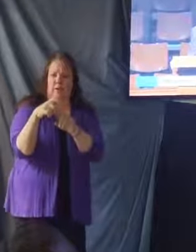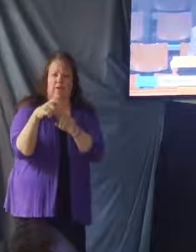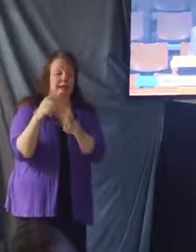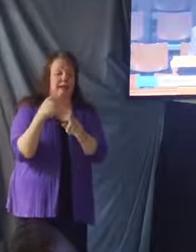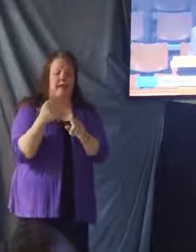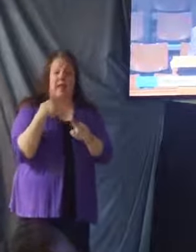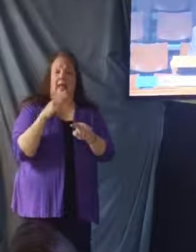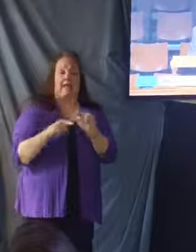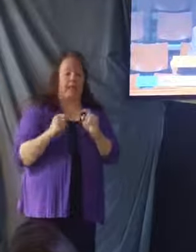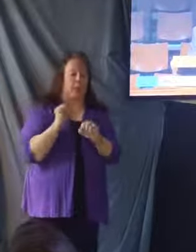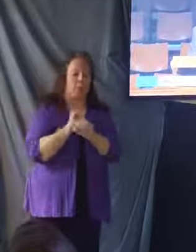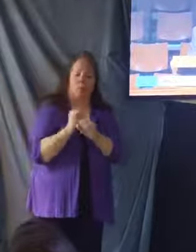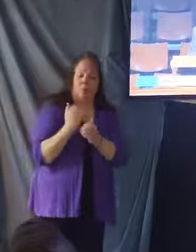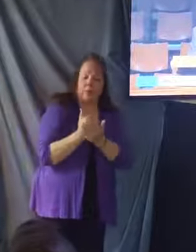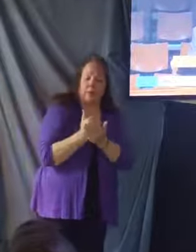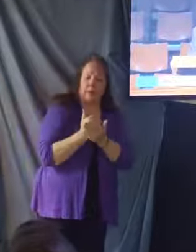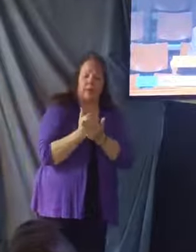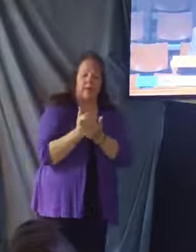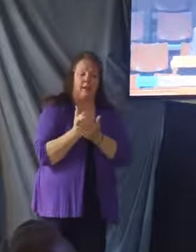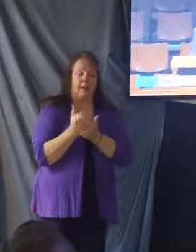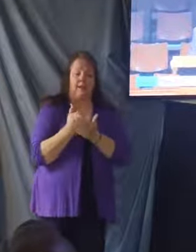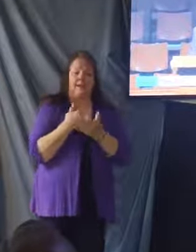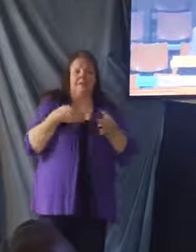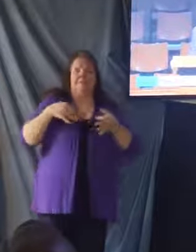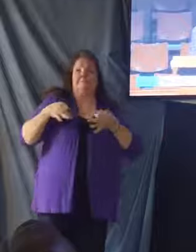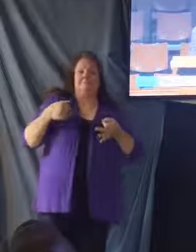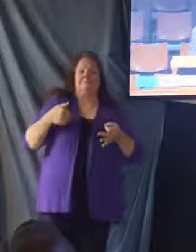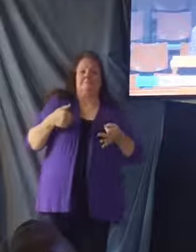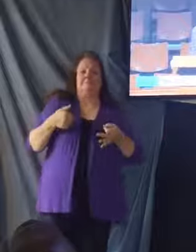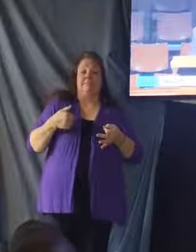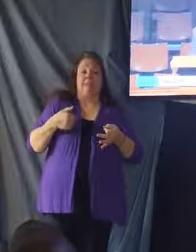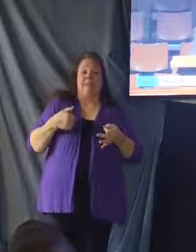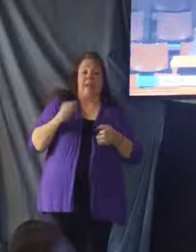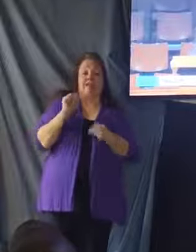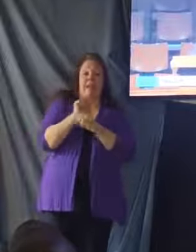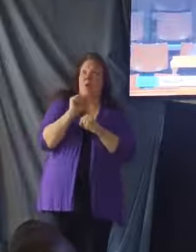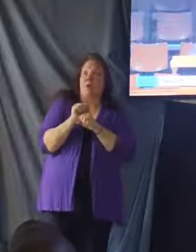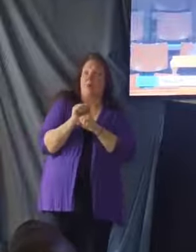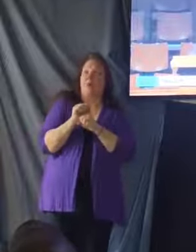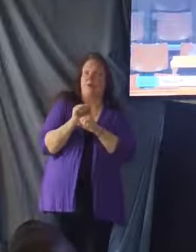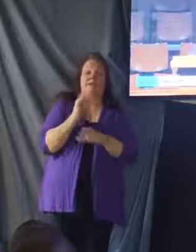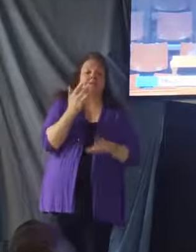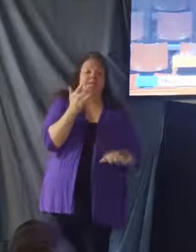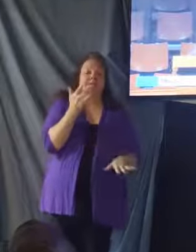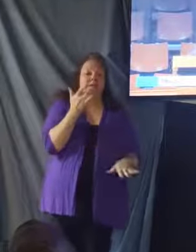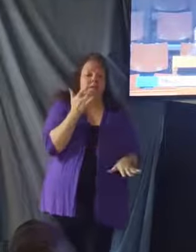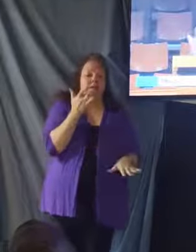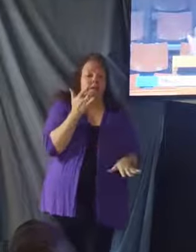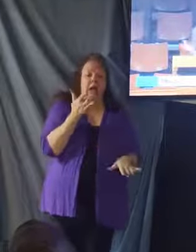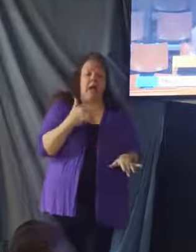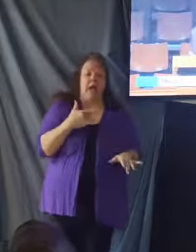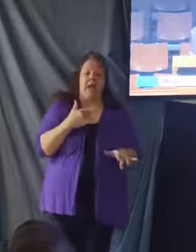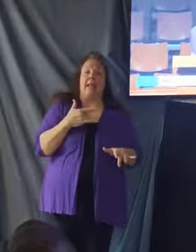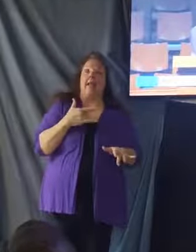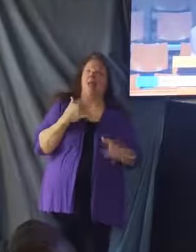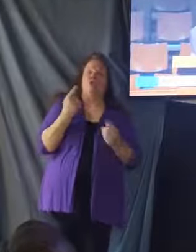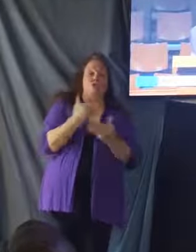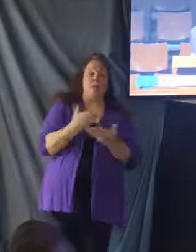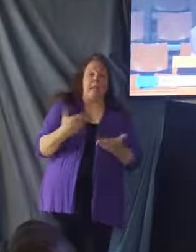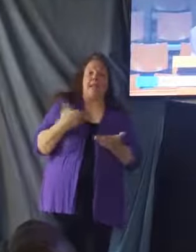unmerited and undeserved. We sometimes simply describe it as unmerited or undeserved favor. You cannot earn